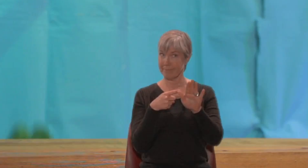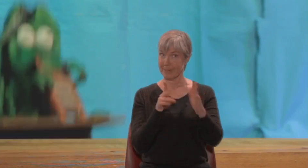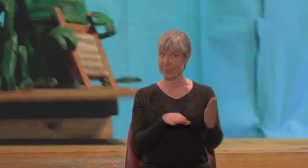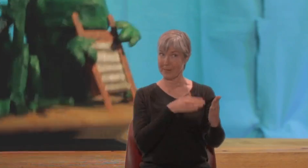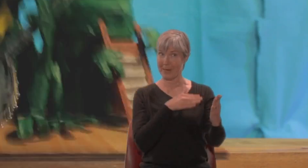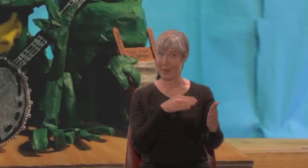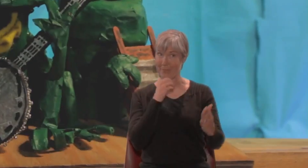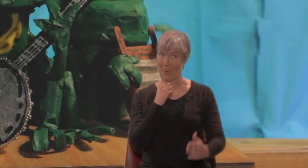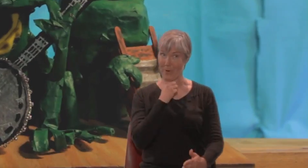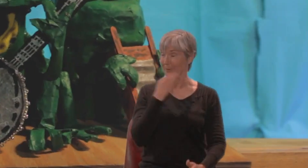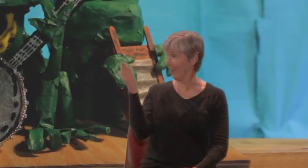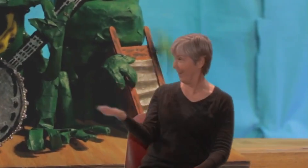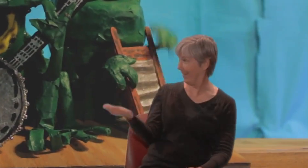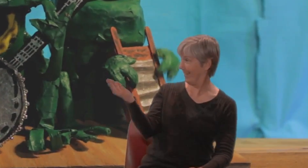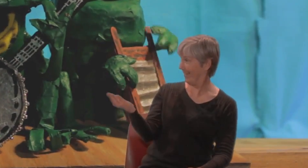frogs.